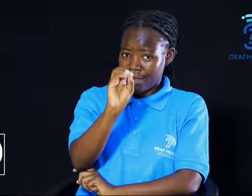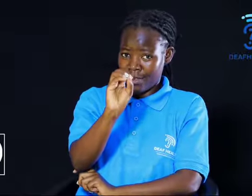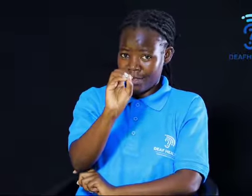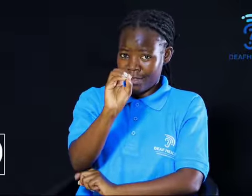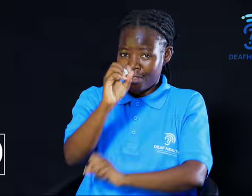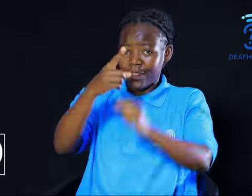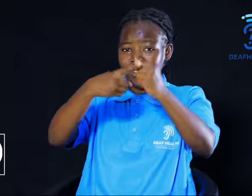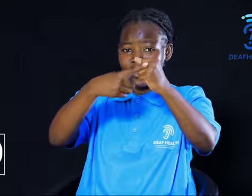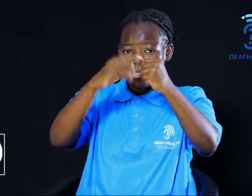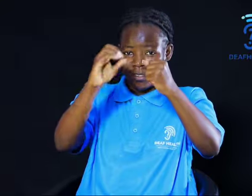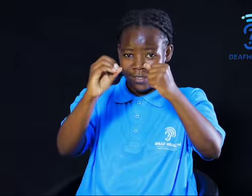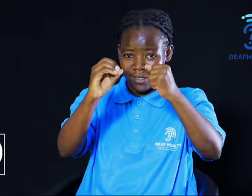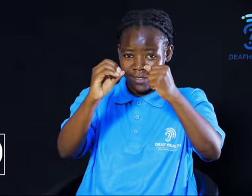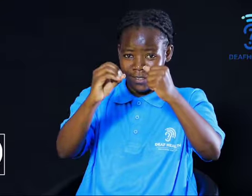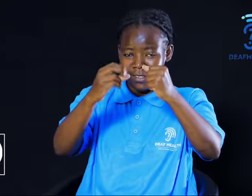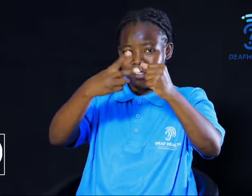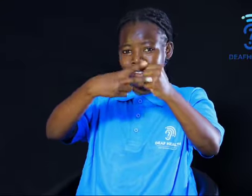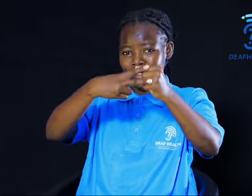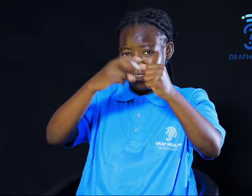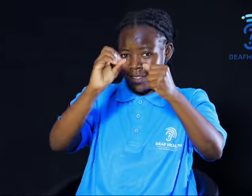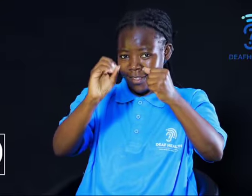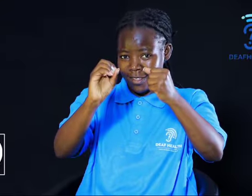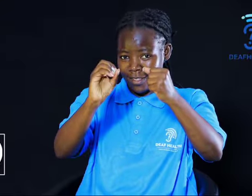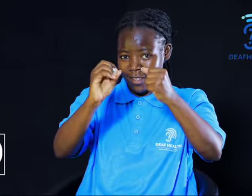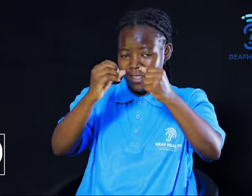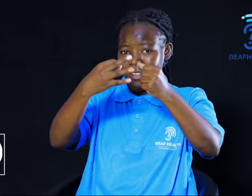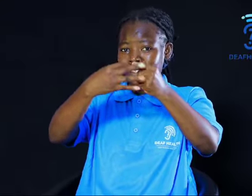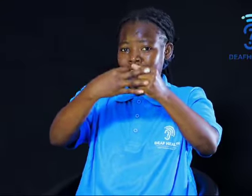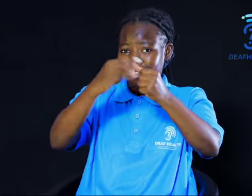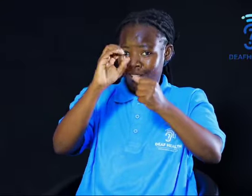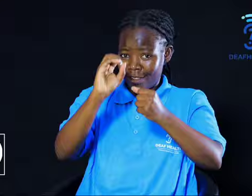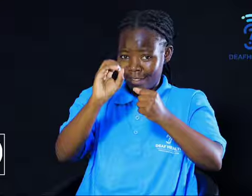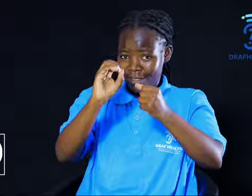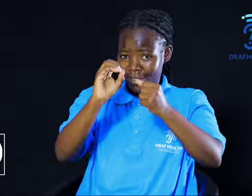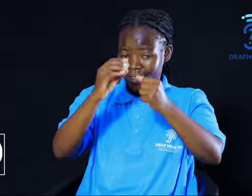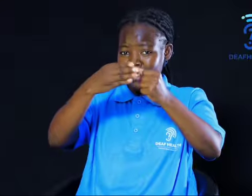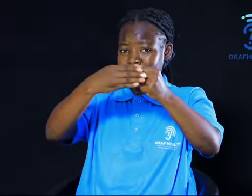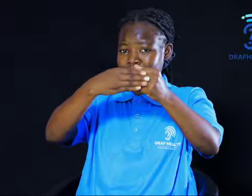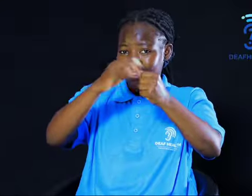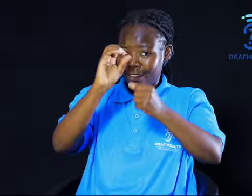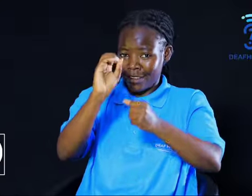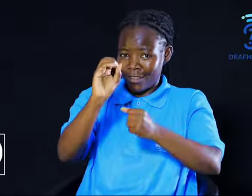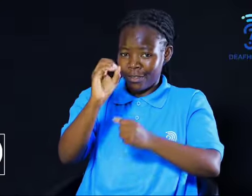40, 50, 60, 70, 80,